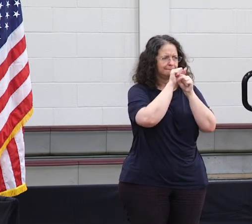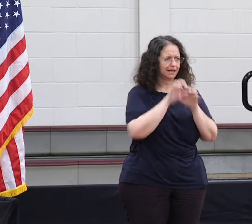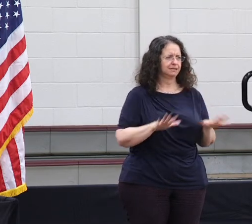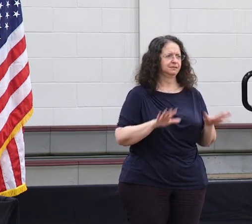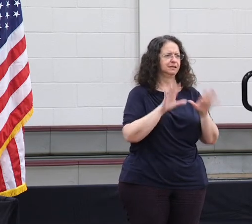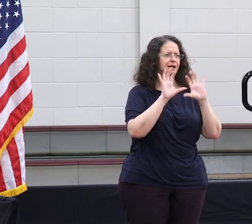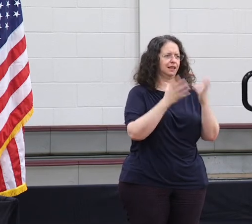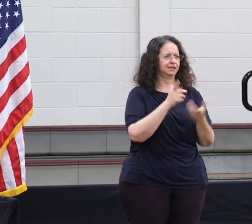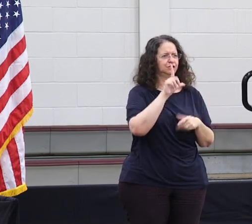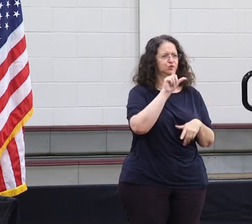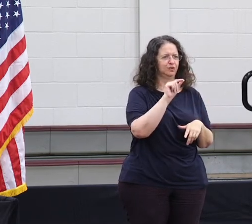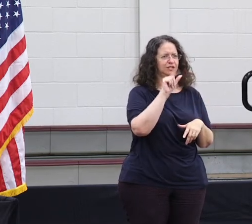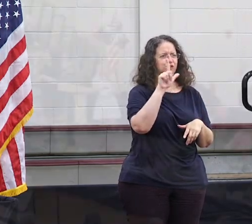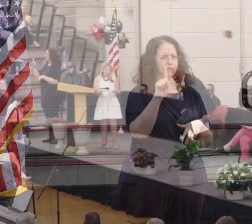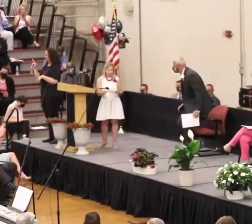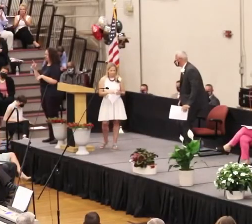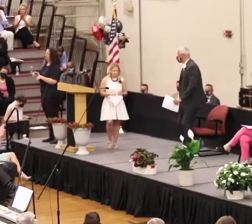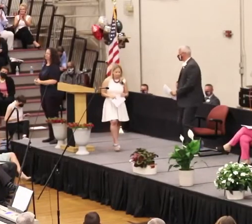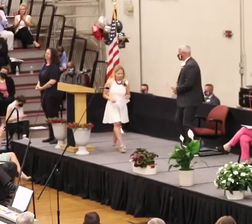2021.